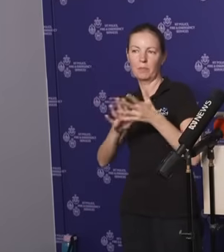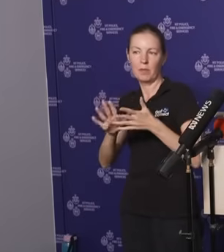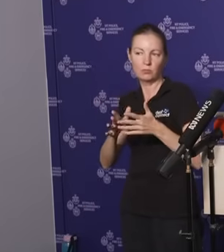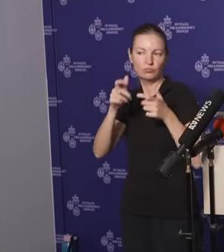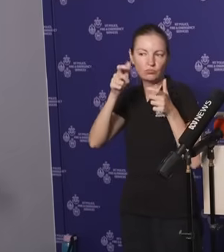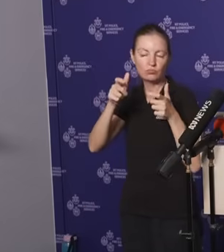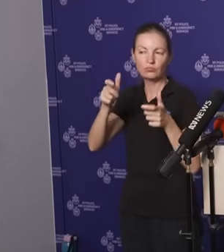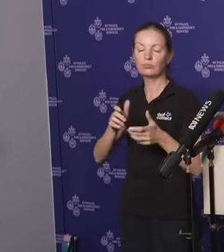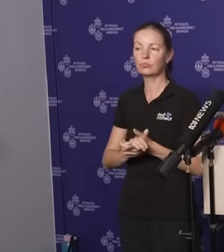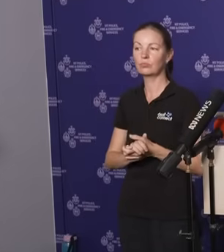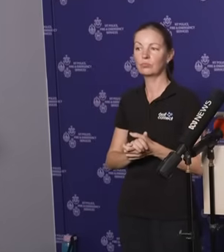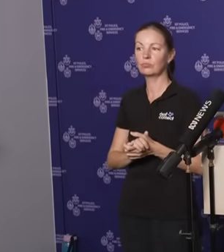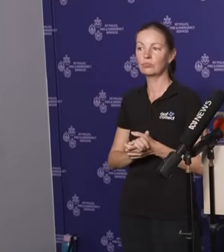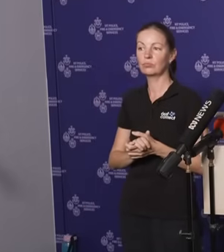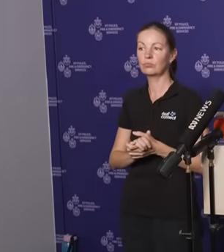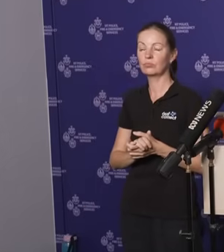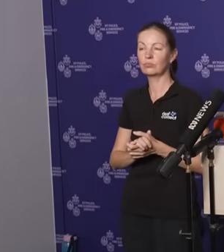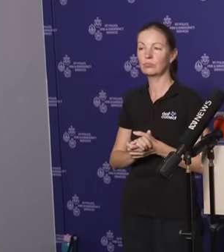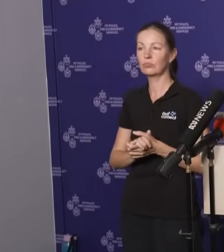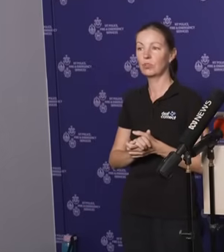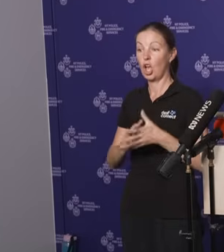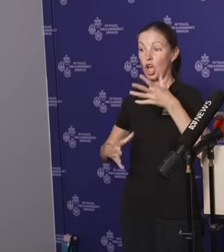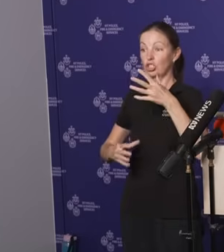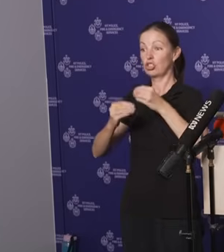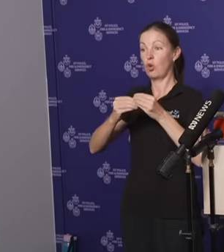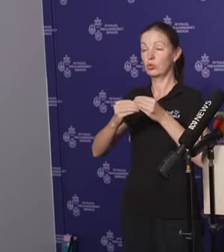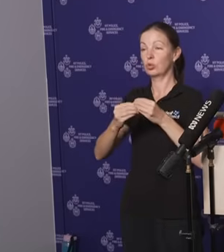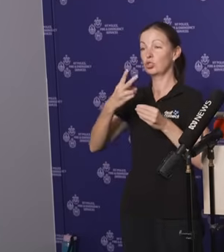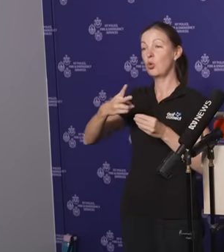Daily rainfall totals of 200 millimetres and more